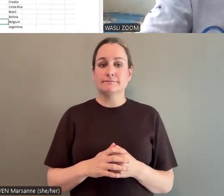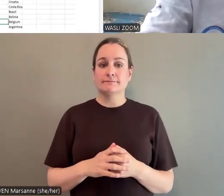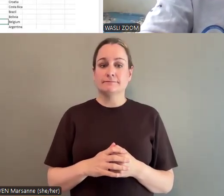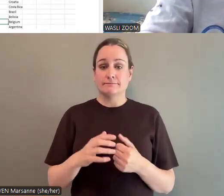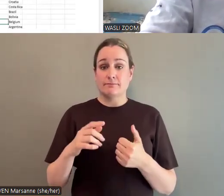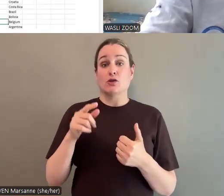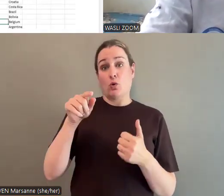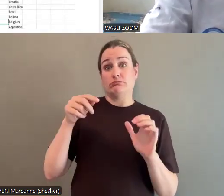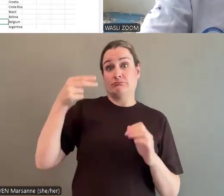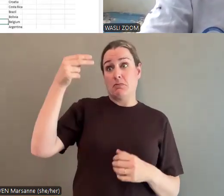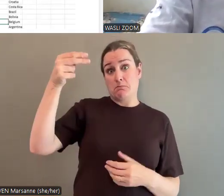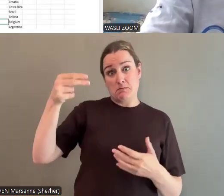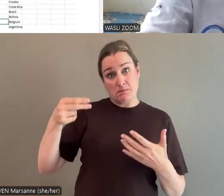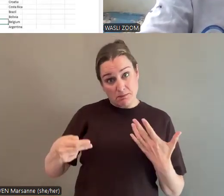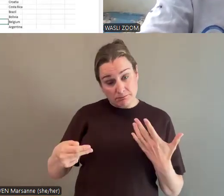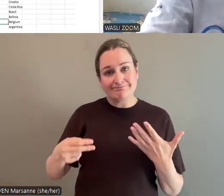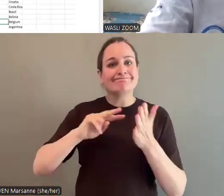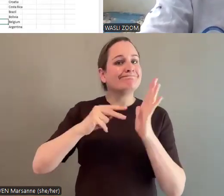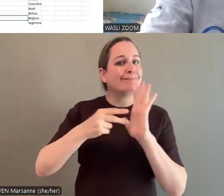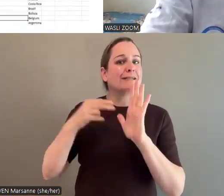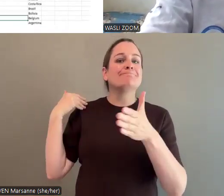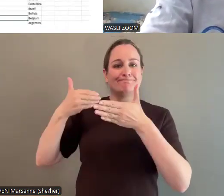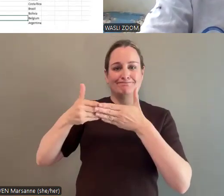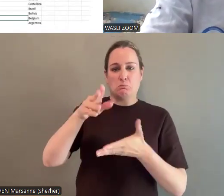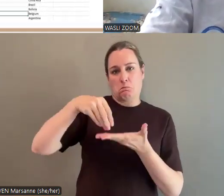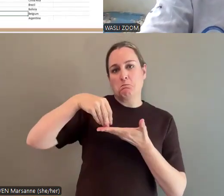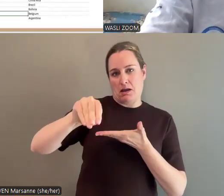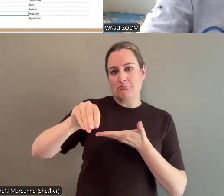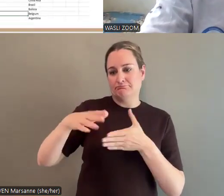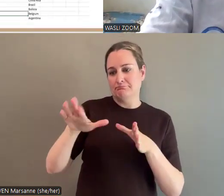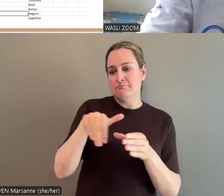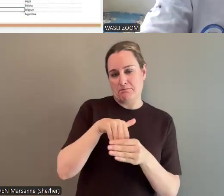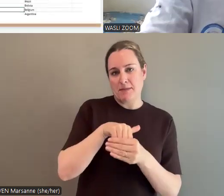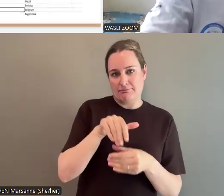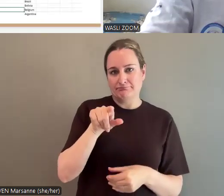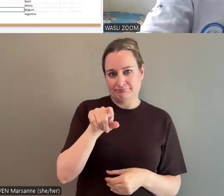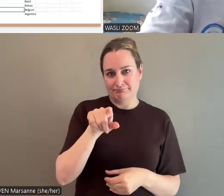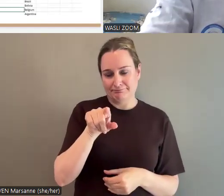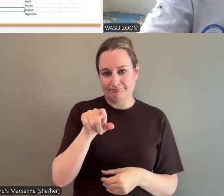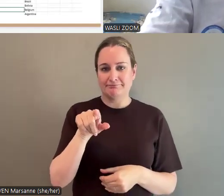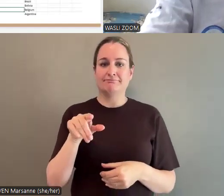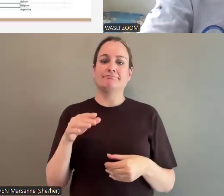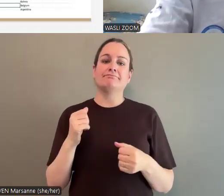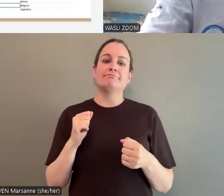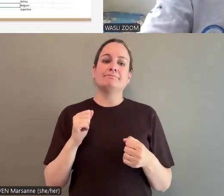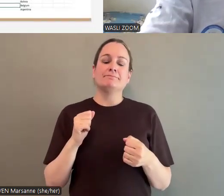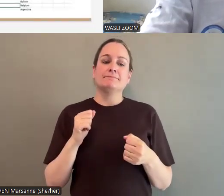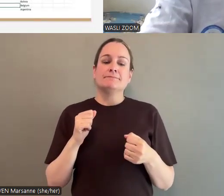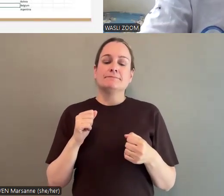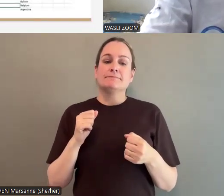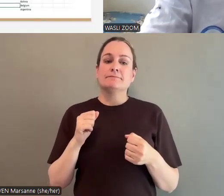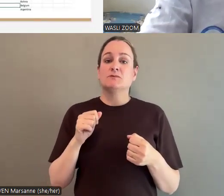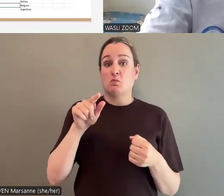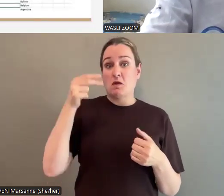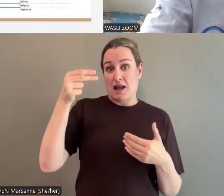good standing, financial standing. They've paid their annual dues up to date. Then we also have a